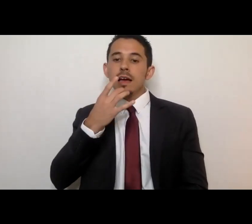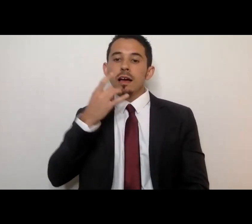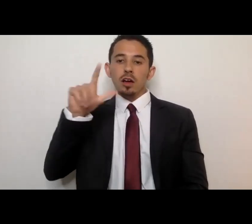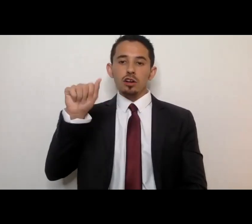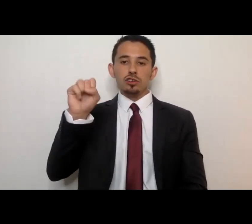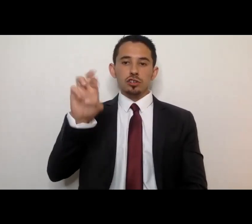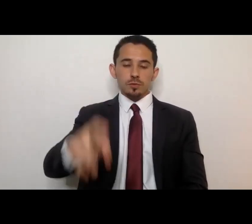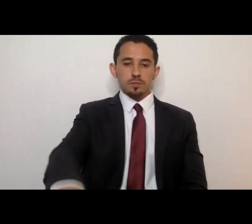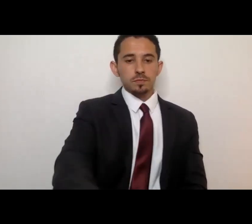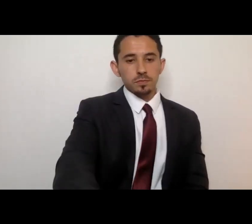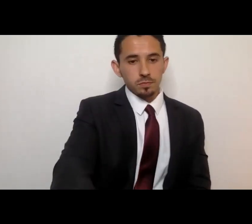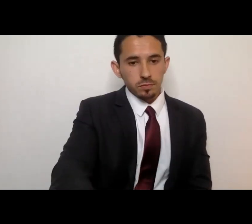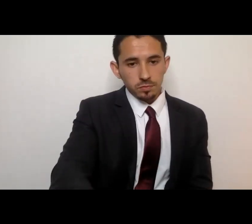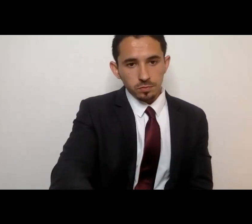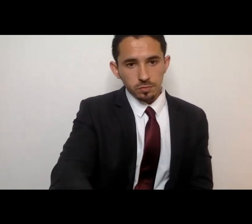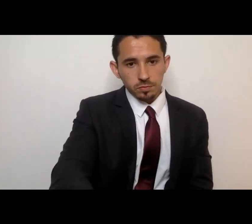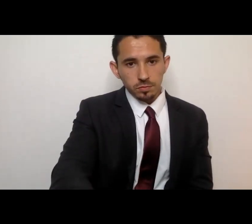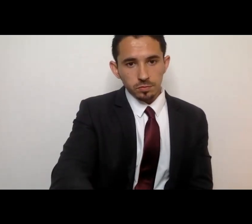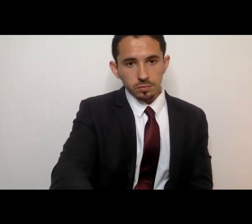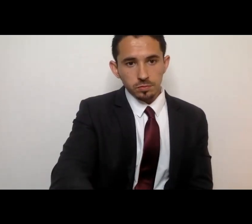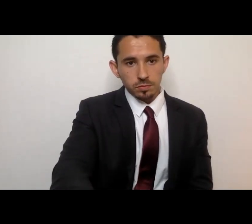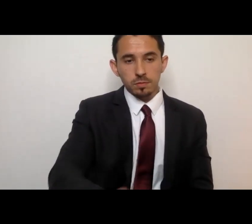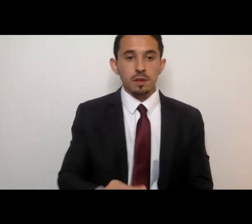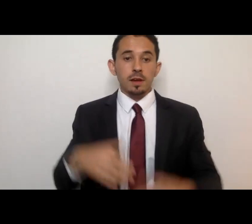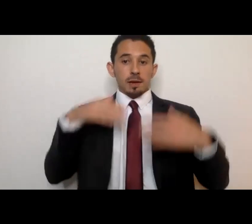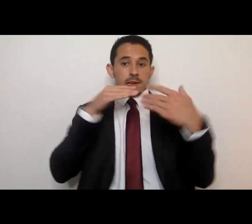AIR also depends on the use of a helium neon laser.